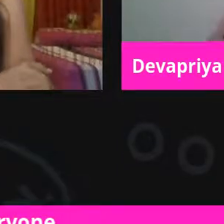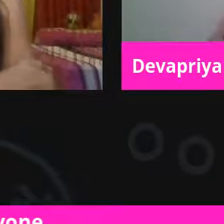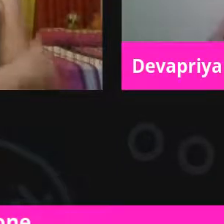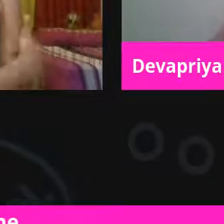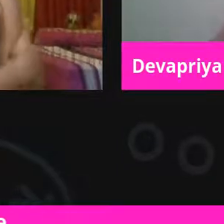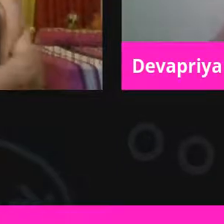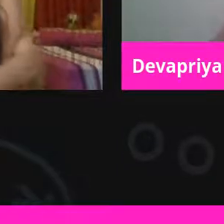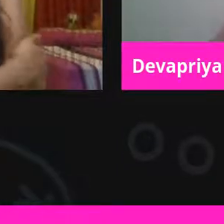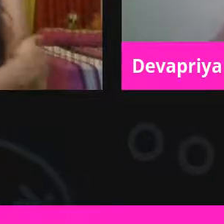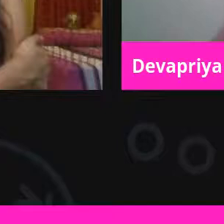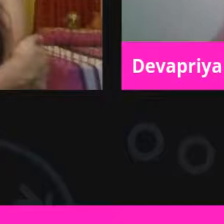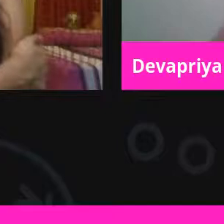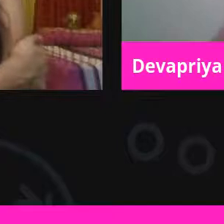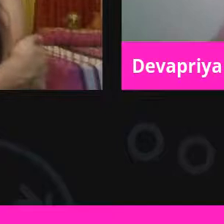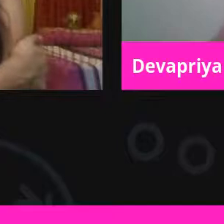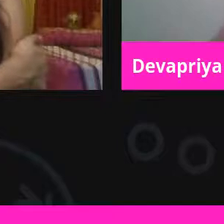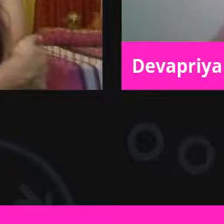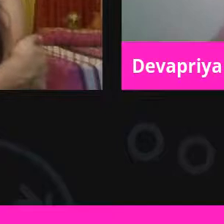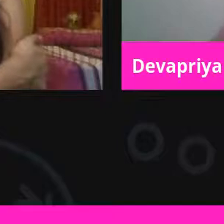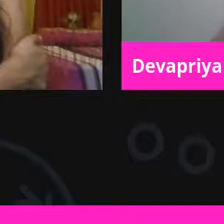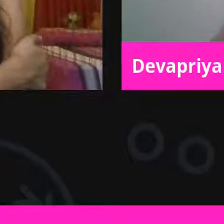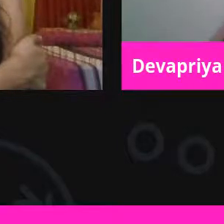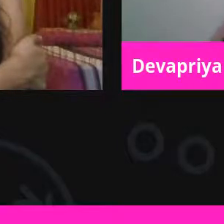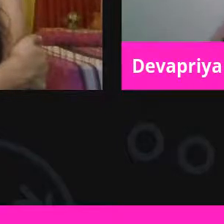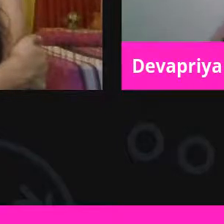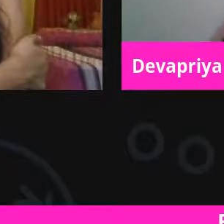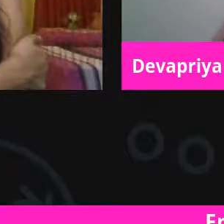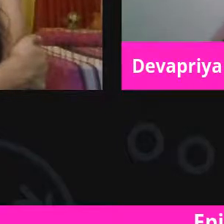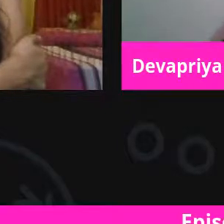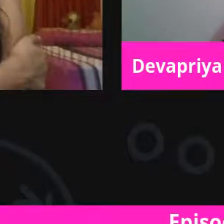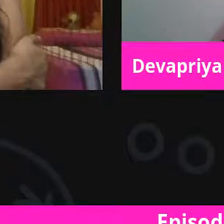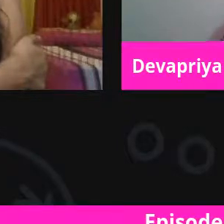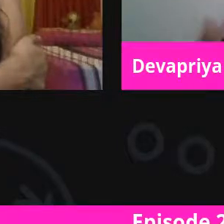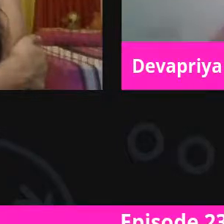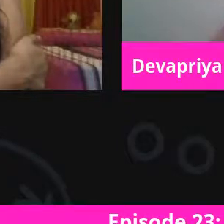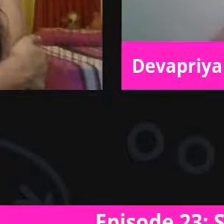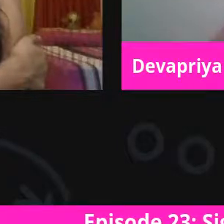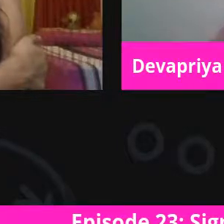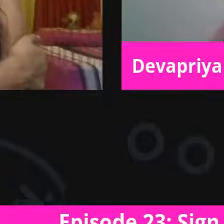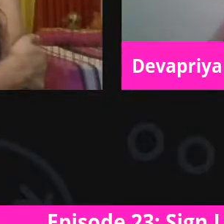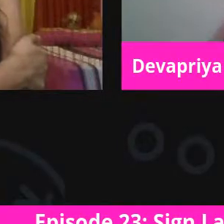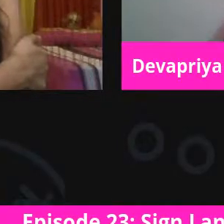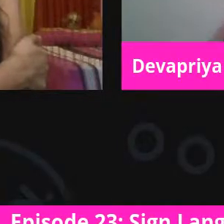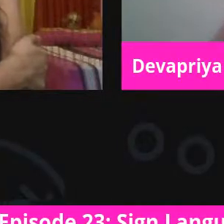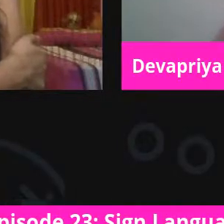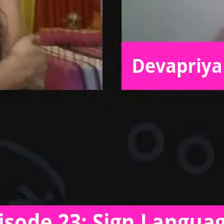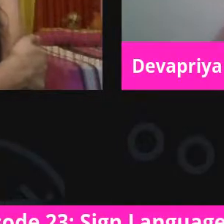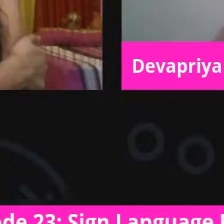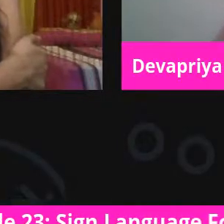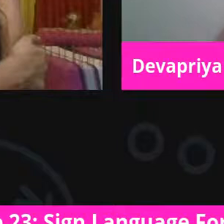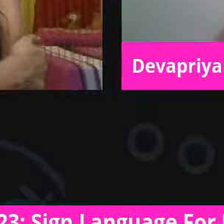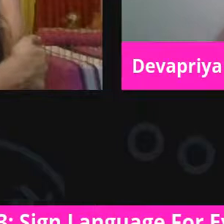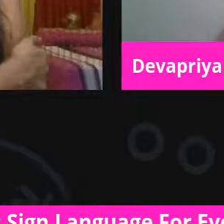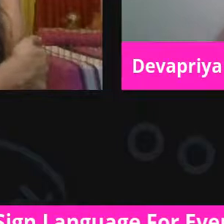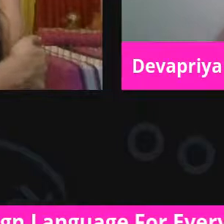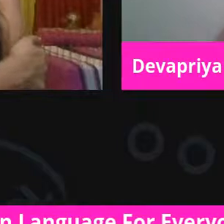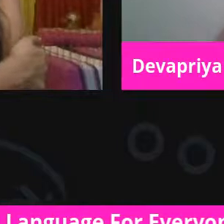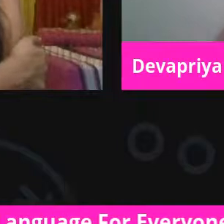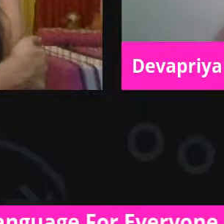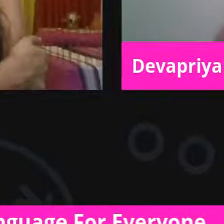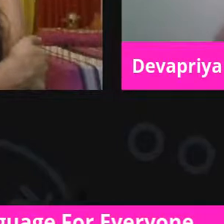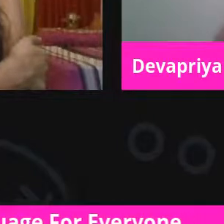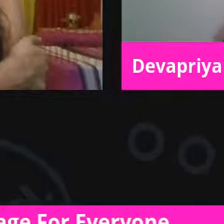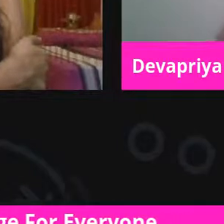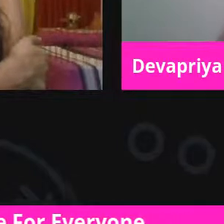Figura Bahasa Isyarat. Other than that, I don't have any experience in communicate with deaf people who use sign